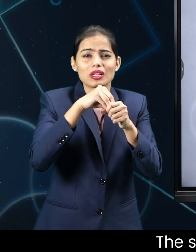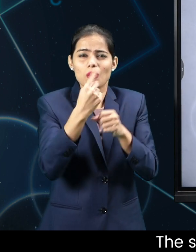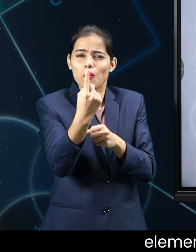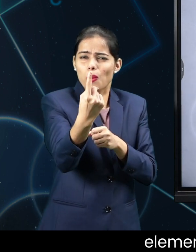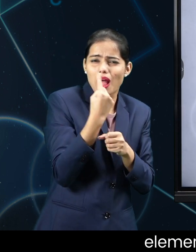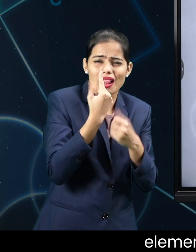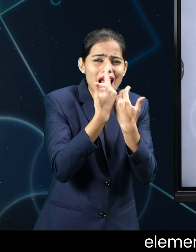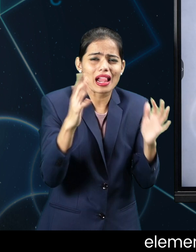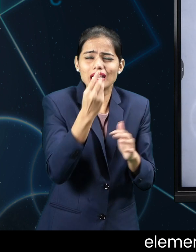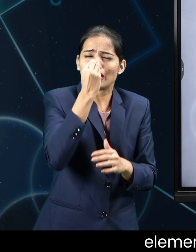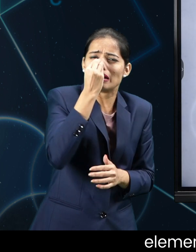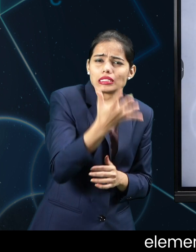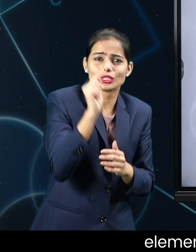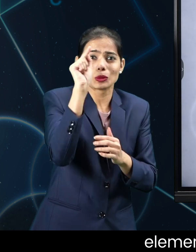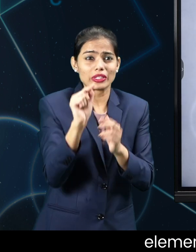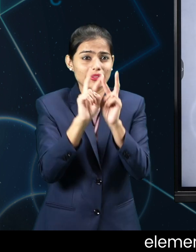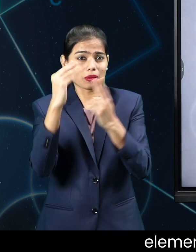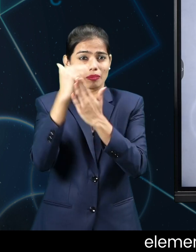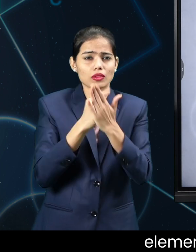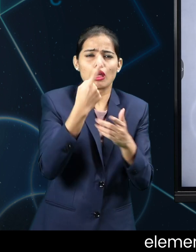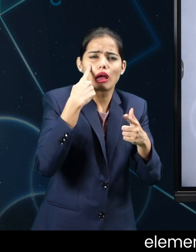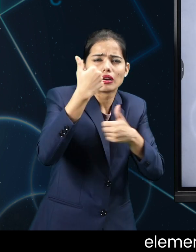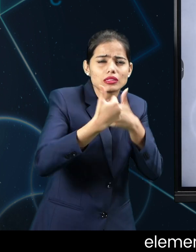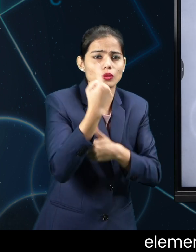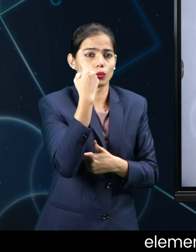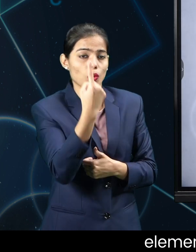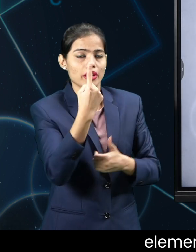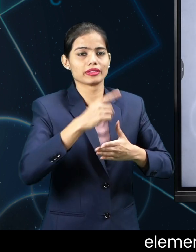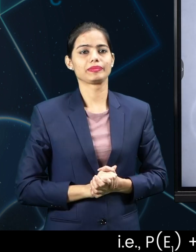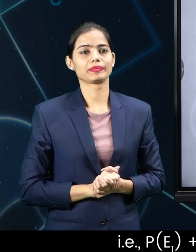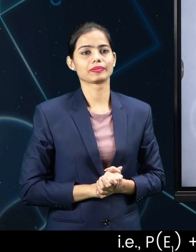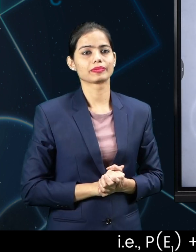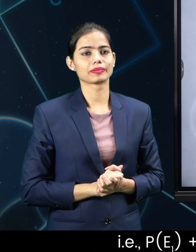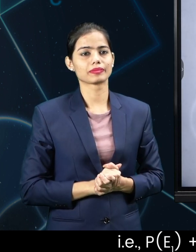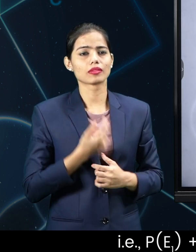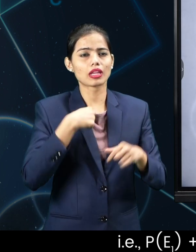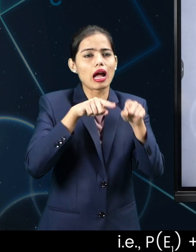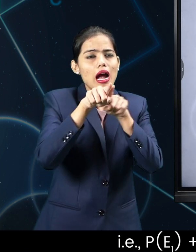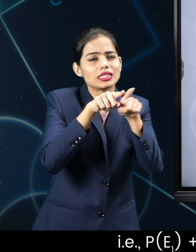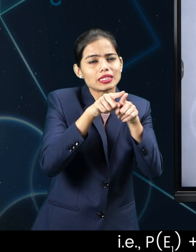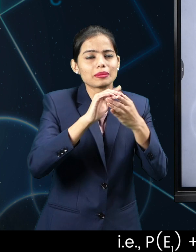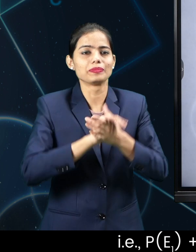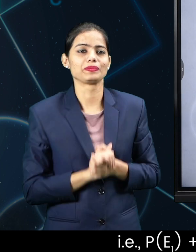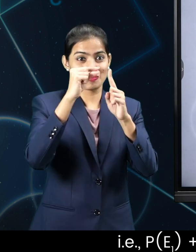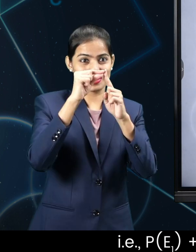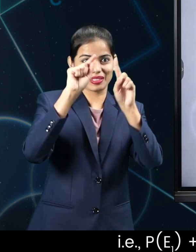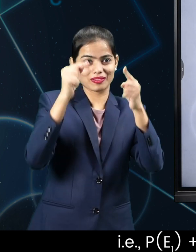of all the elementary events of an experiment is 1, that is P of